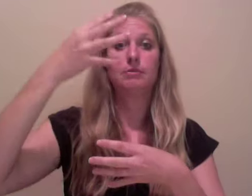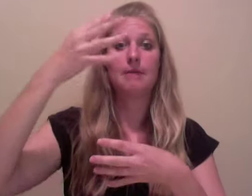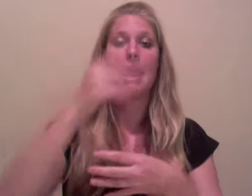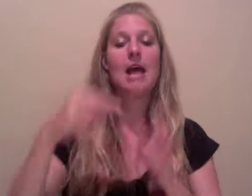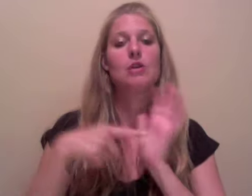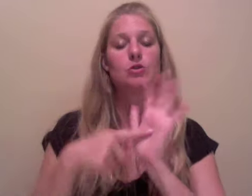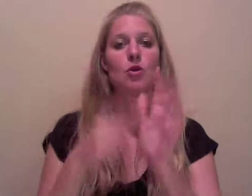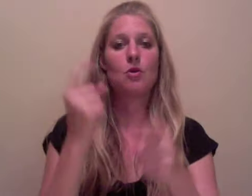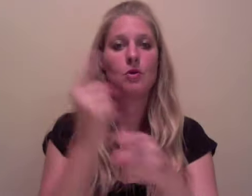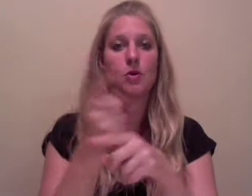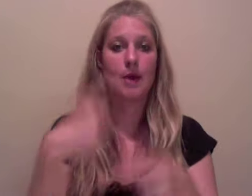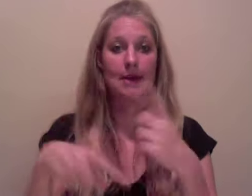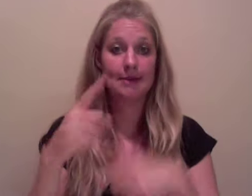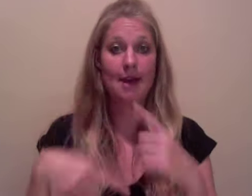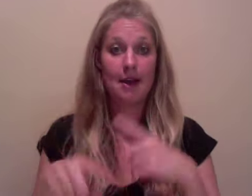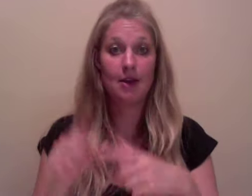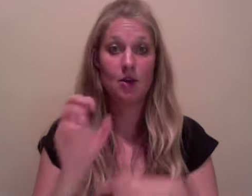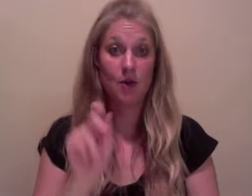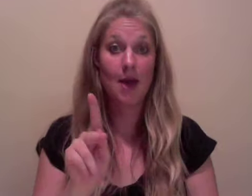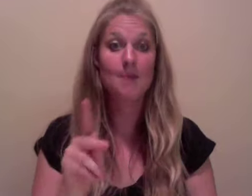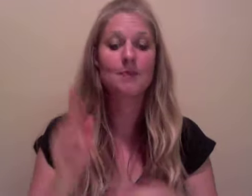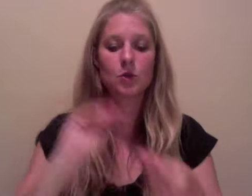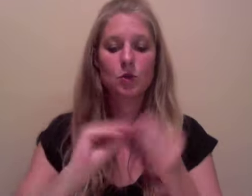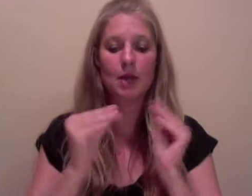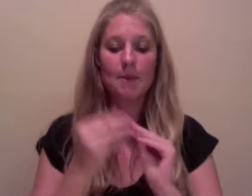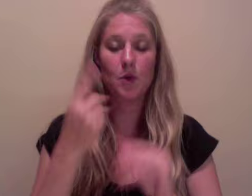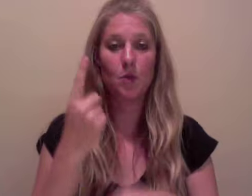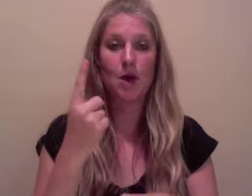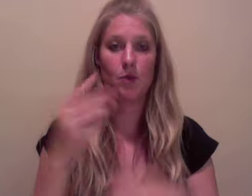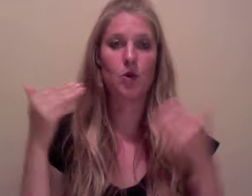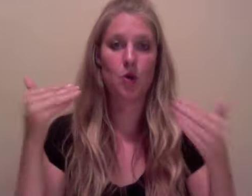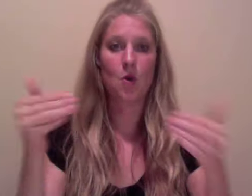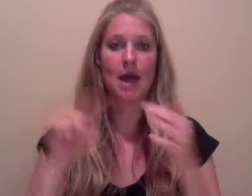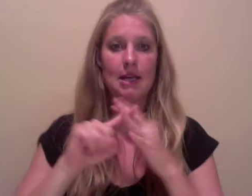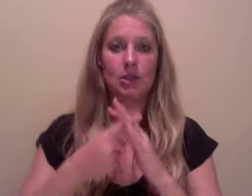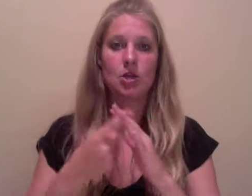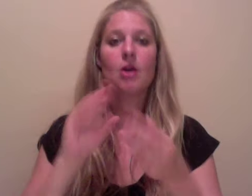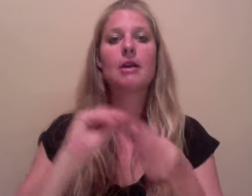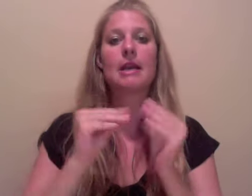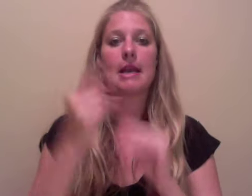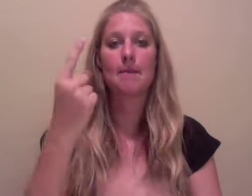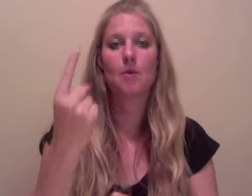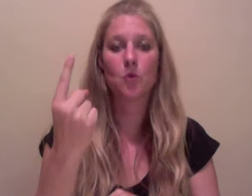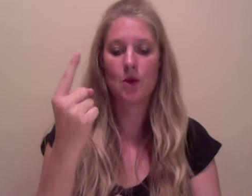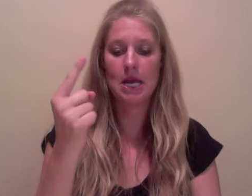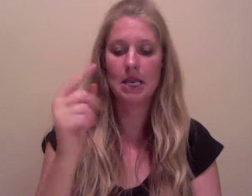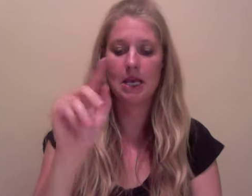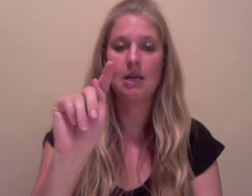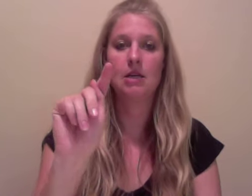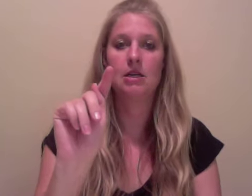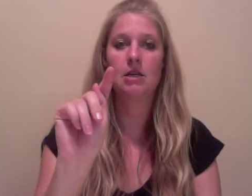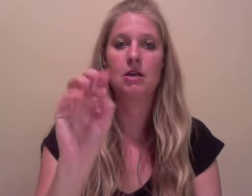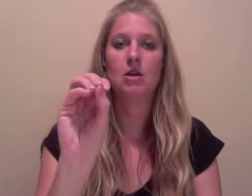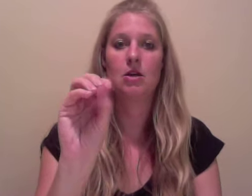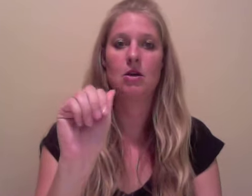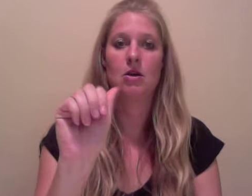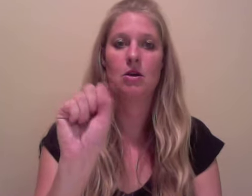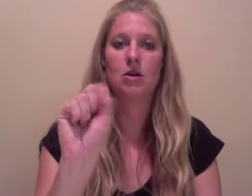is that I will pop up and show you the right sign. Okay? So number 1, we're going to go ahead and get started. Number 1,